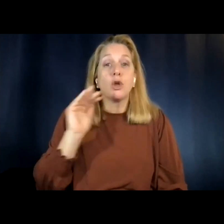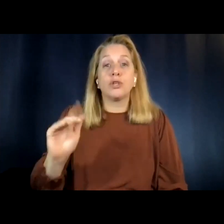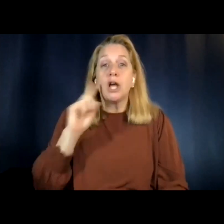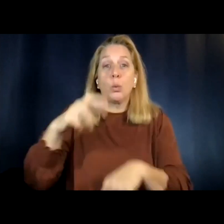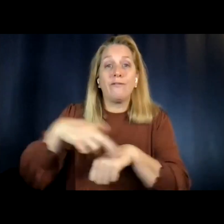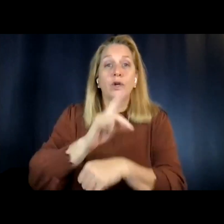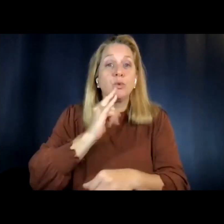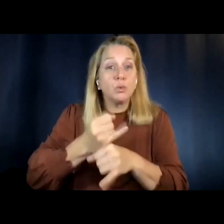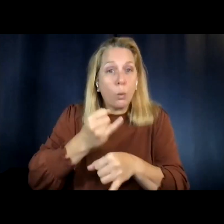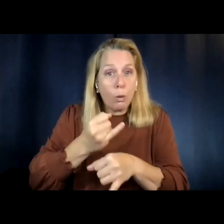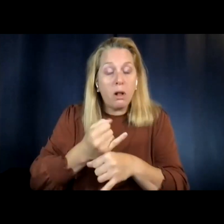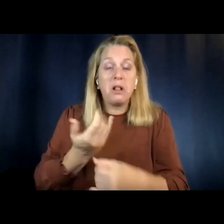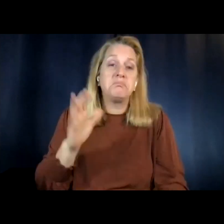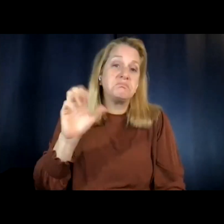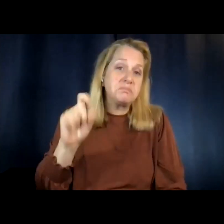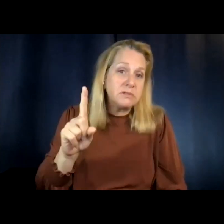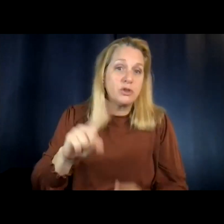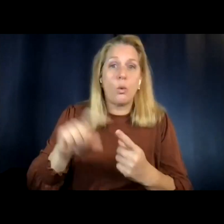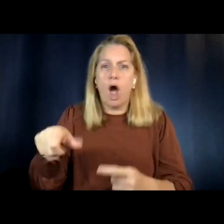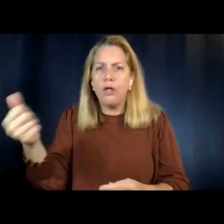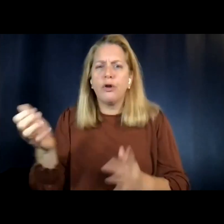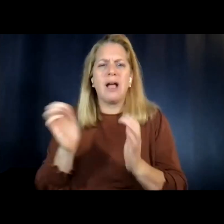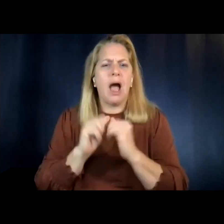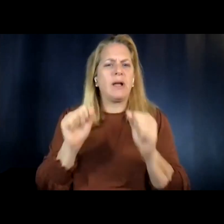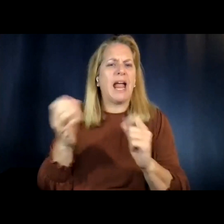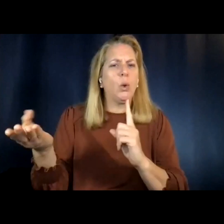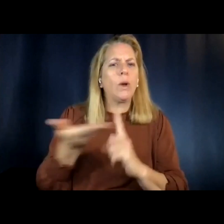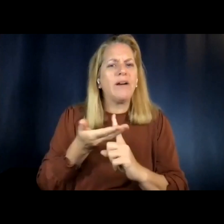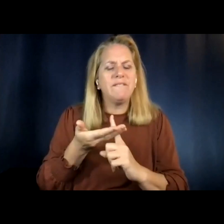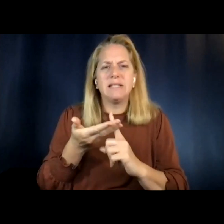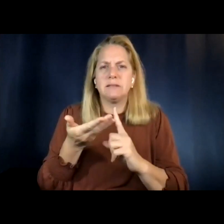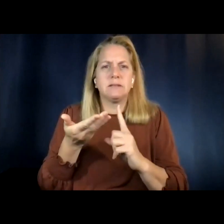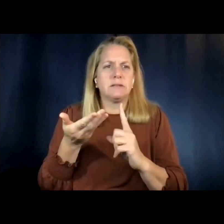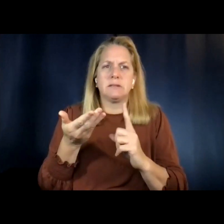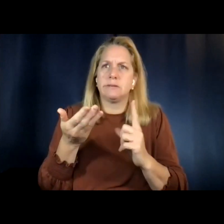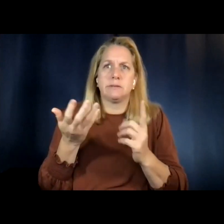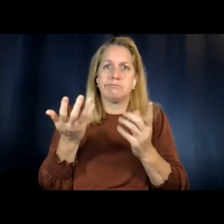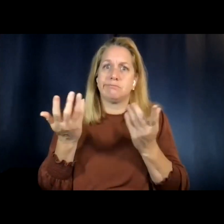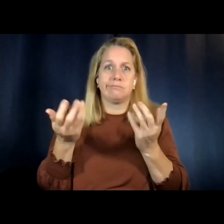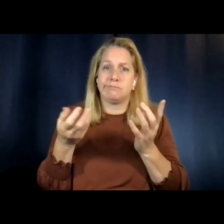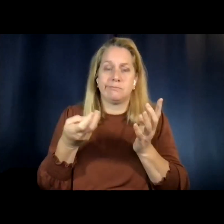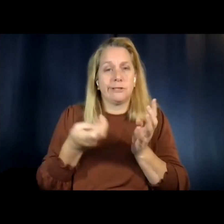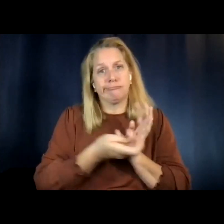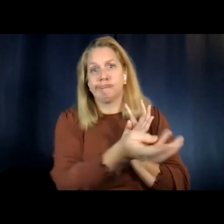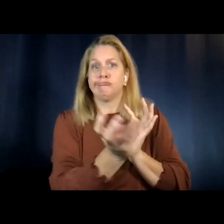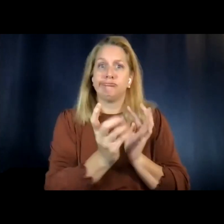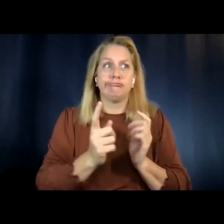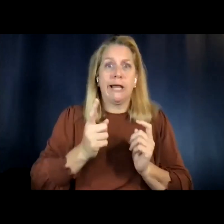or somewhere else, how can you convince a bunch of or several hearing